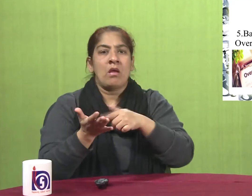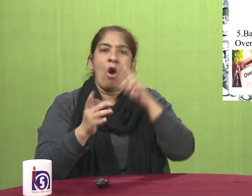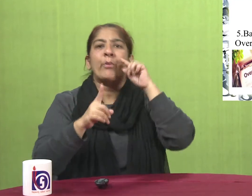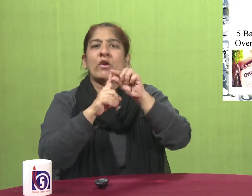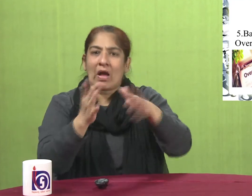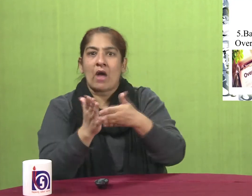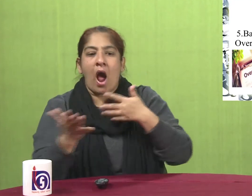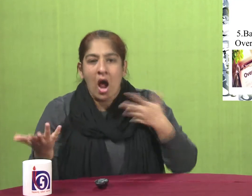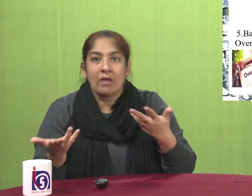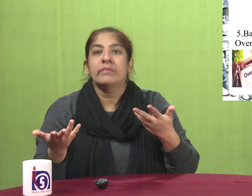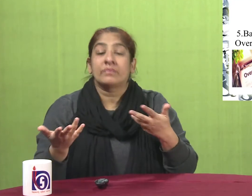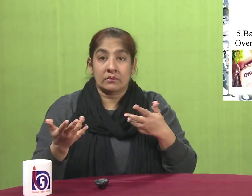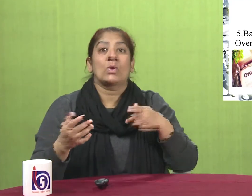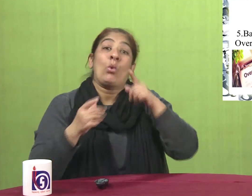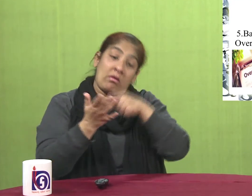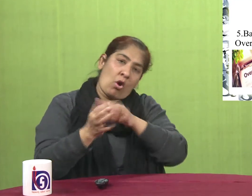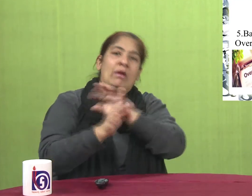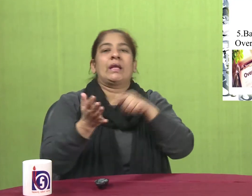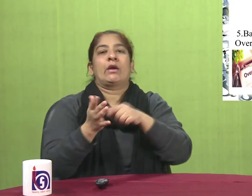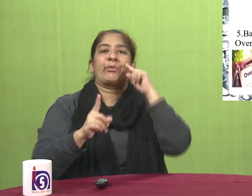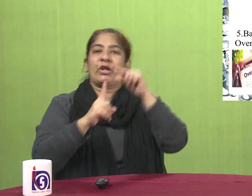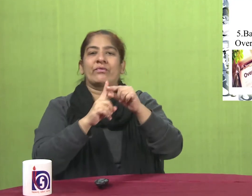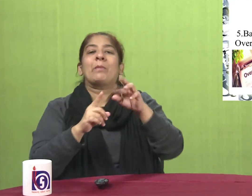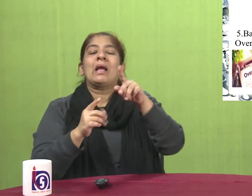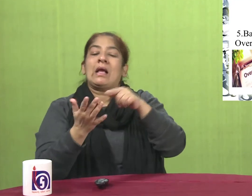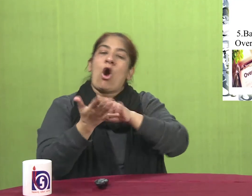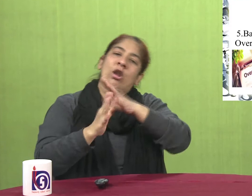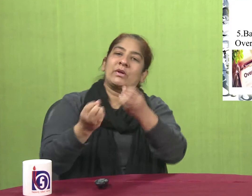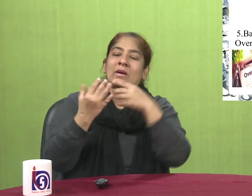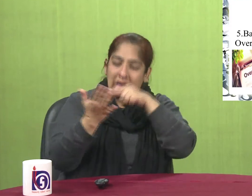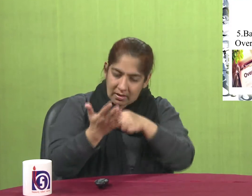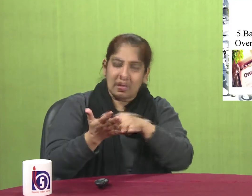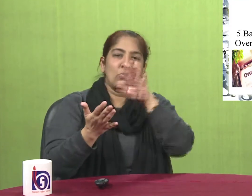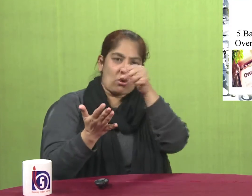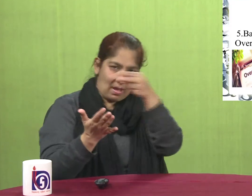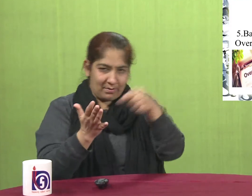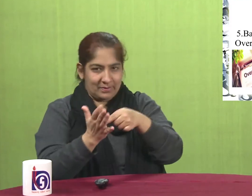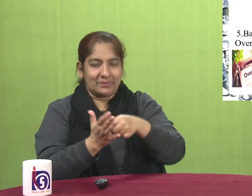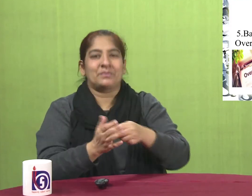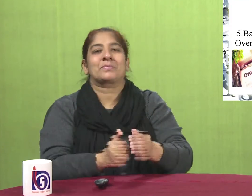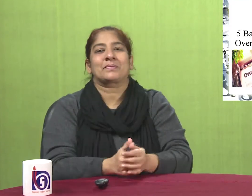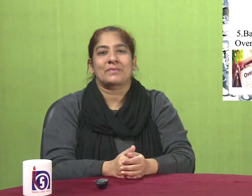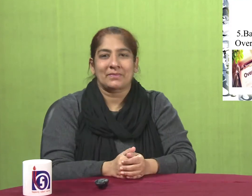SMS alerts are important so that you always have a proof and you know that there was debit or credit made to your account.